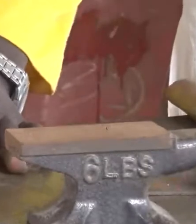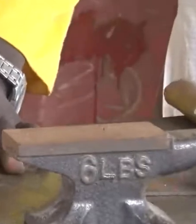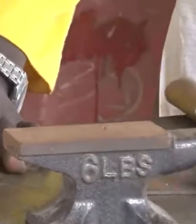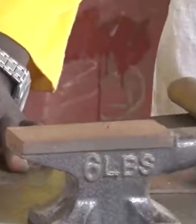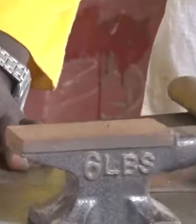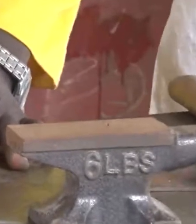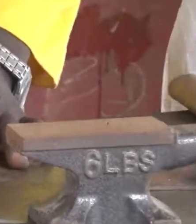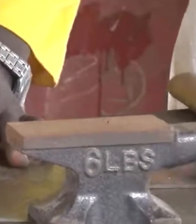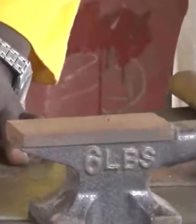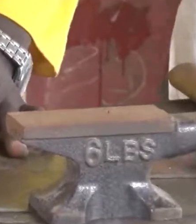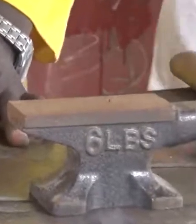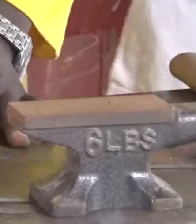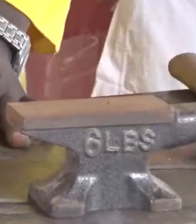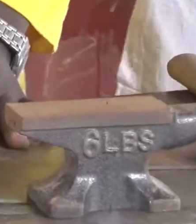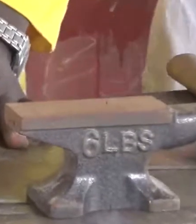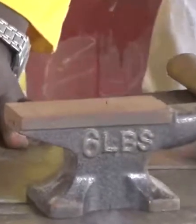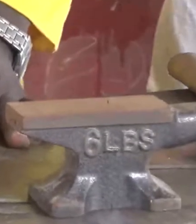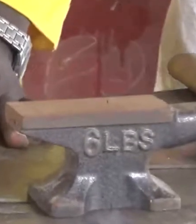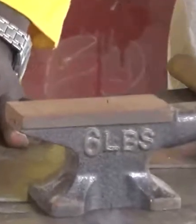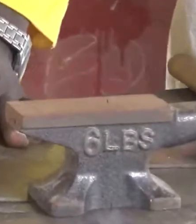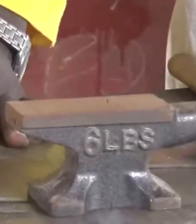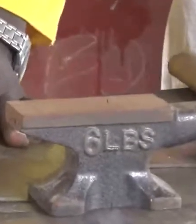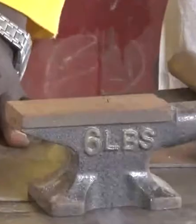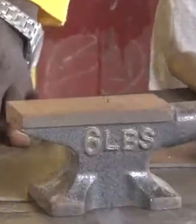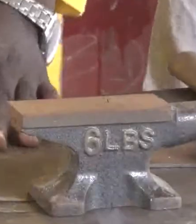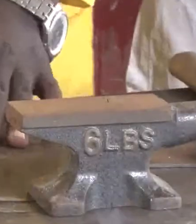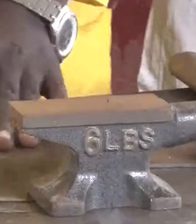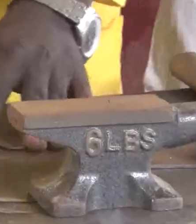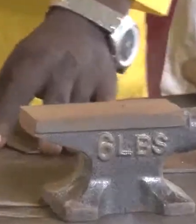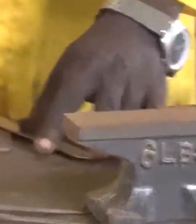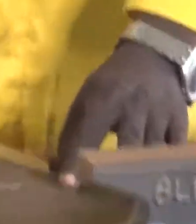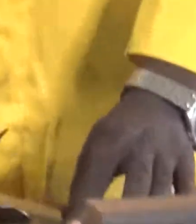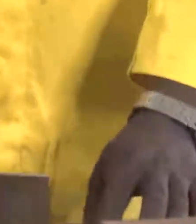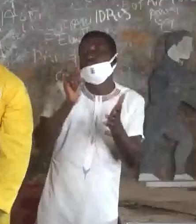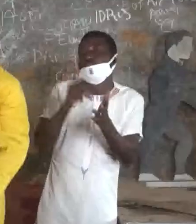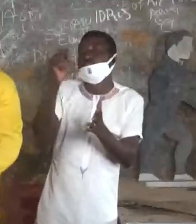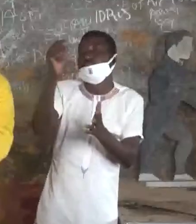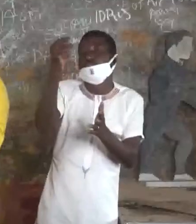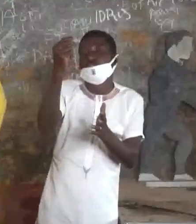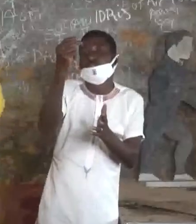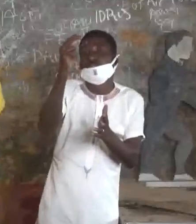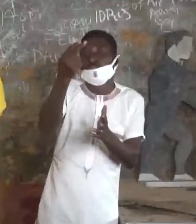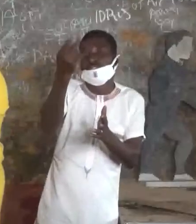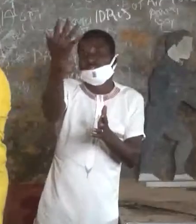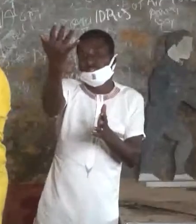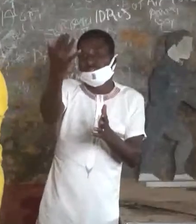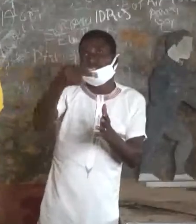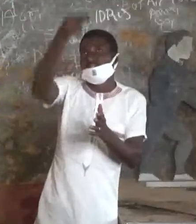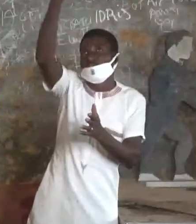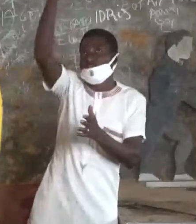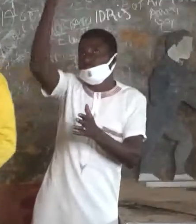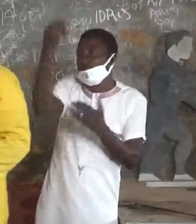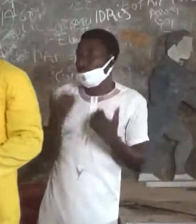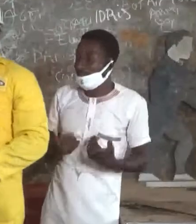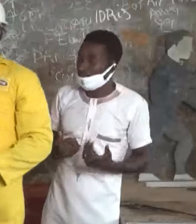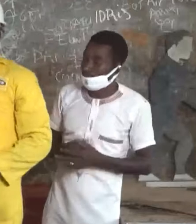marking another 20 at the left side to coincide with the 25 I've earlier marked at the top. Now,